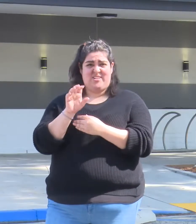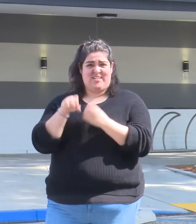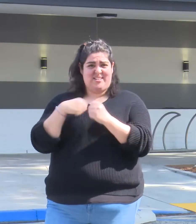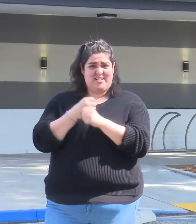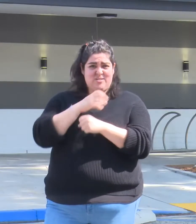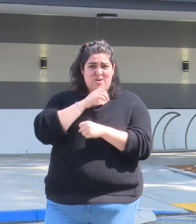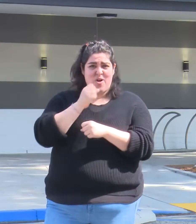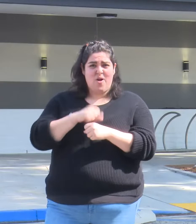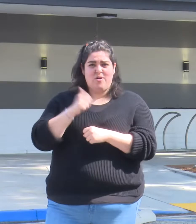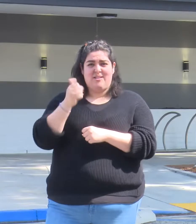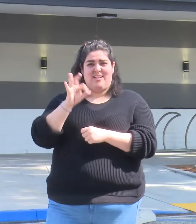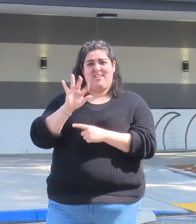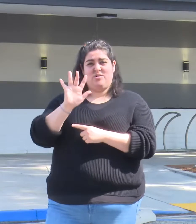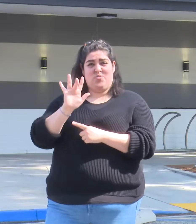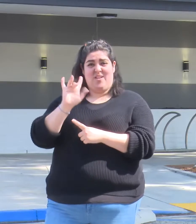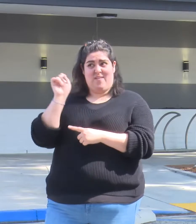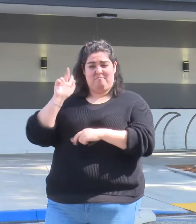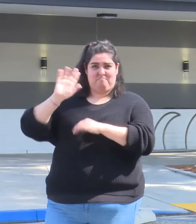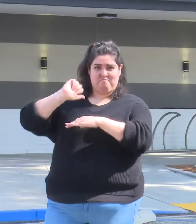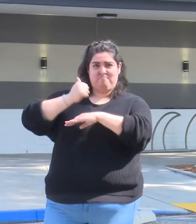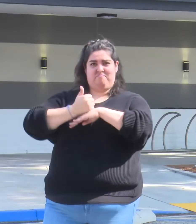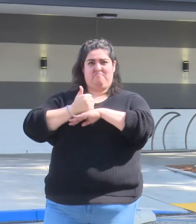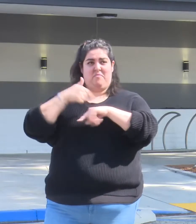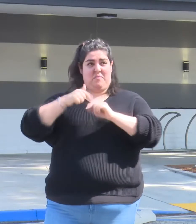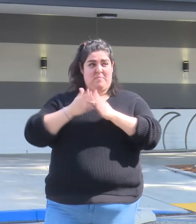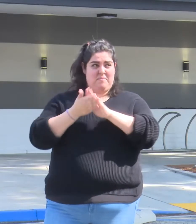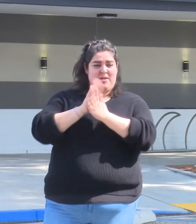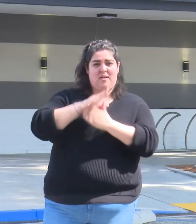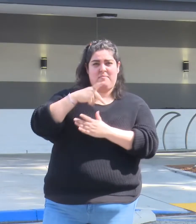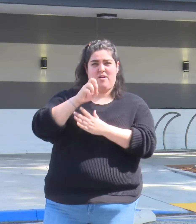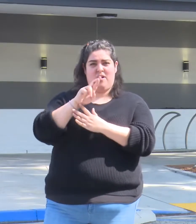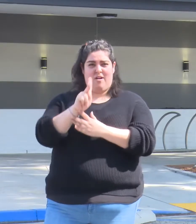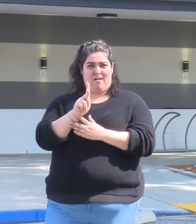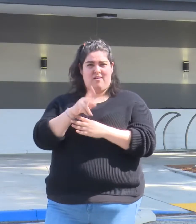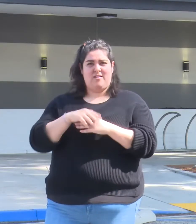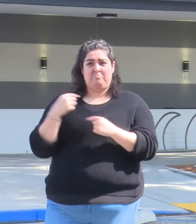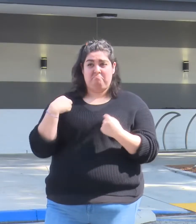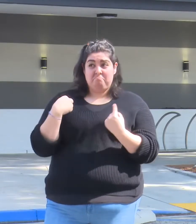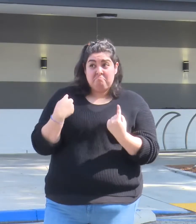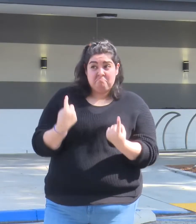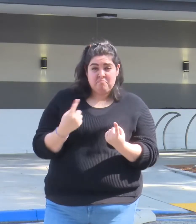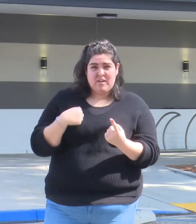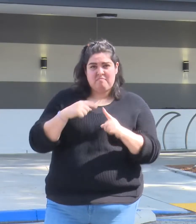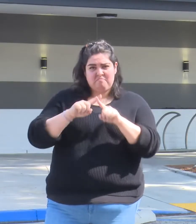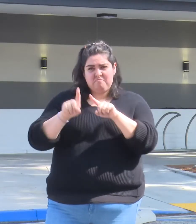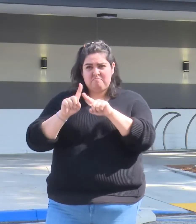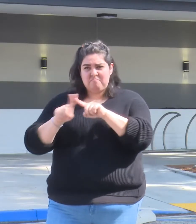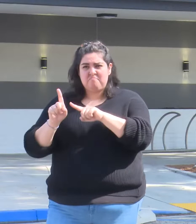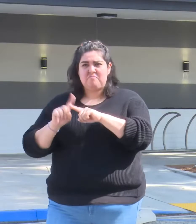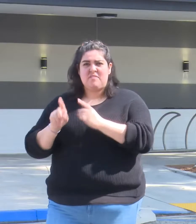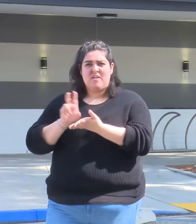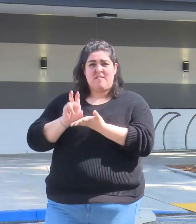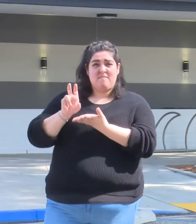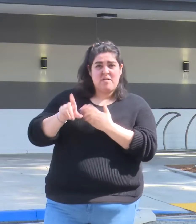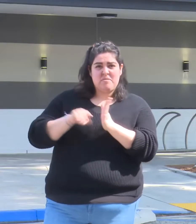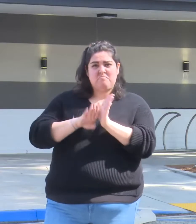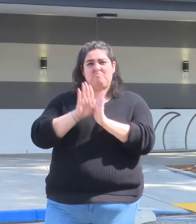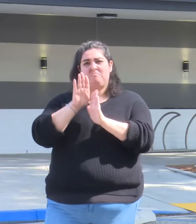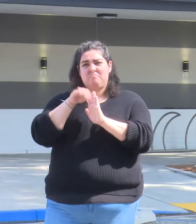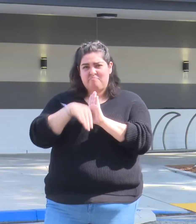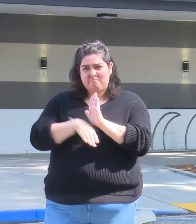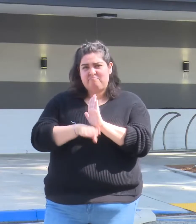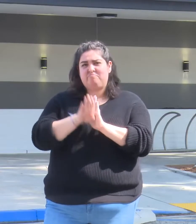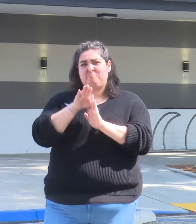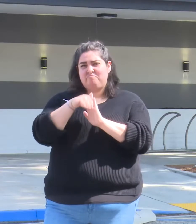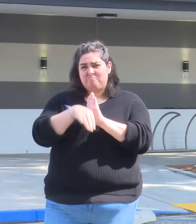that center was built and when this place became a park. And since then, there's been different iterations of investment. It's sort of gone up and it's gone down.